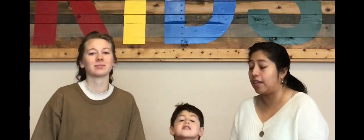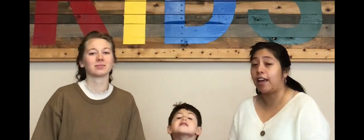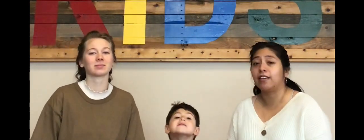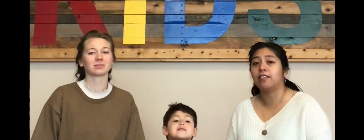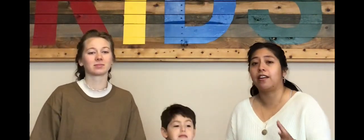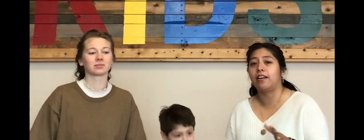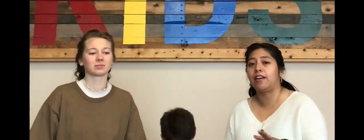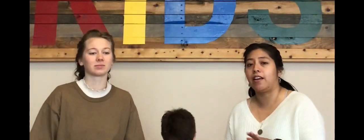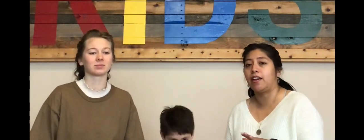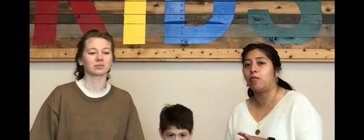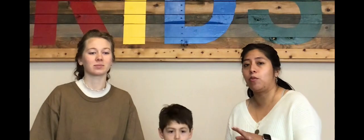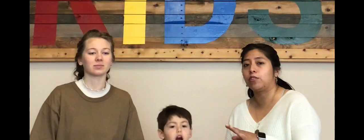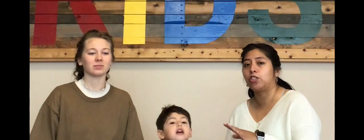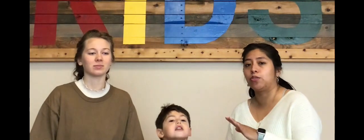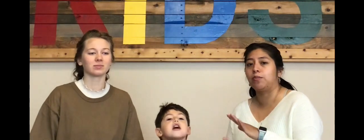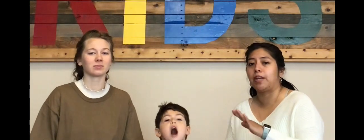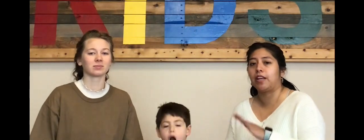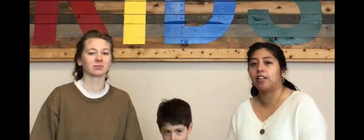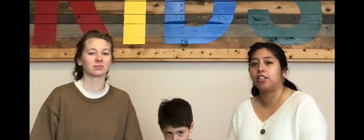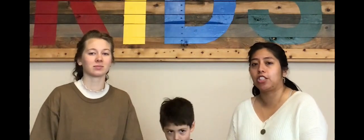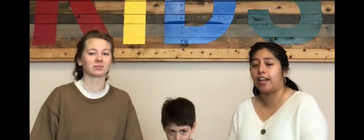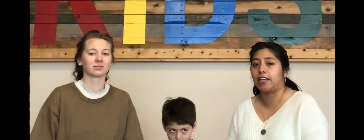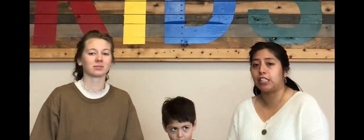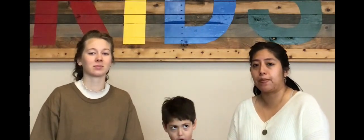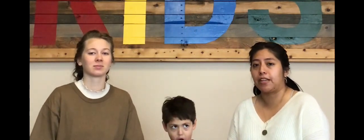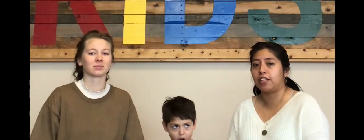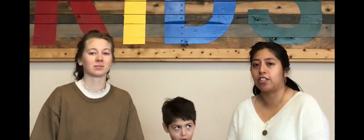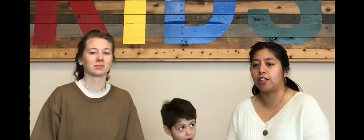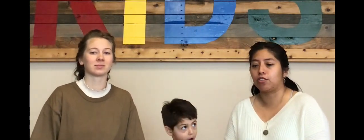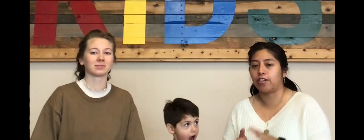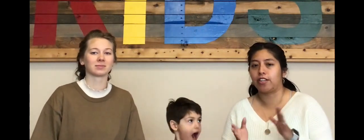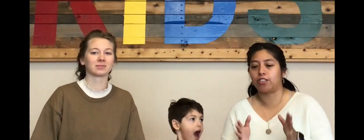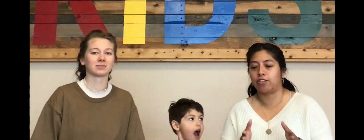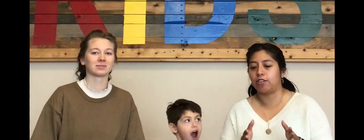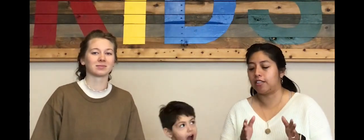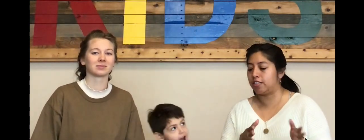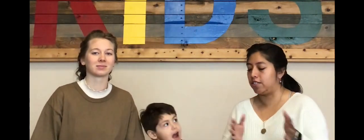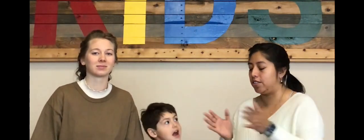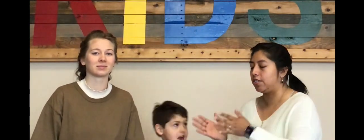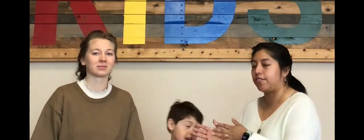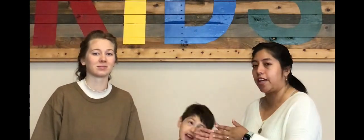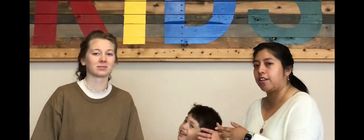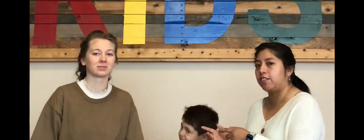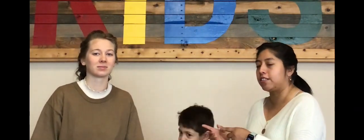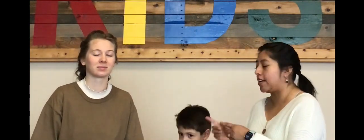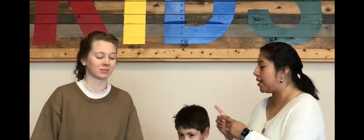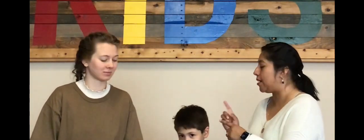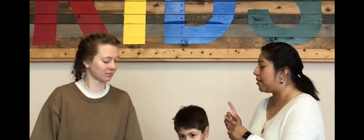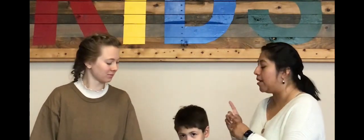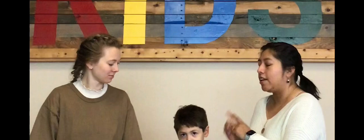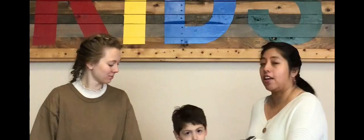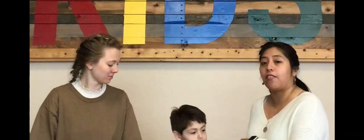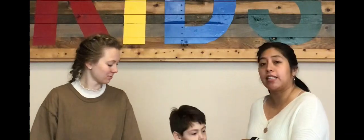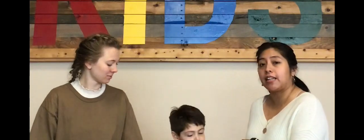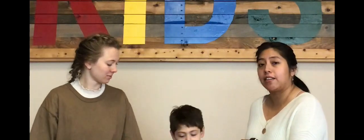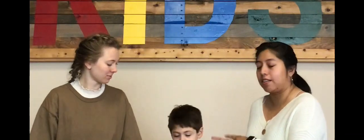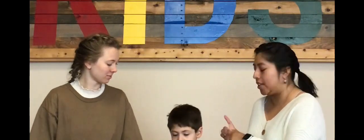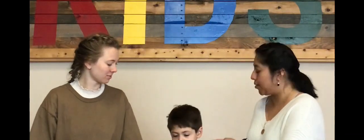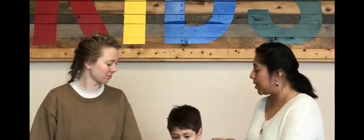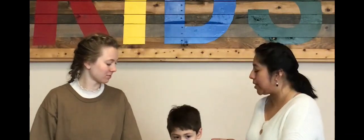again, I will do them in English and in Spanish, and I'll try to show at least two different angles, and then if Ezra decides